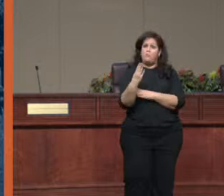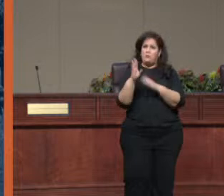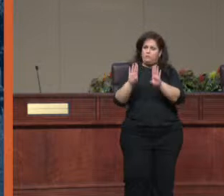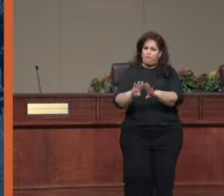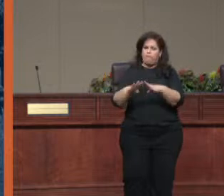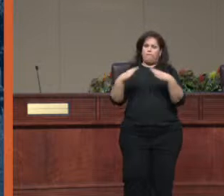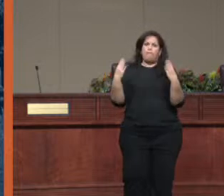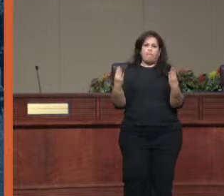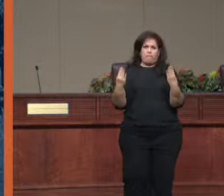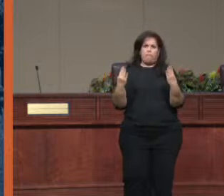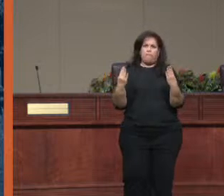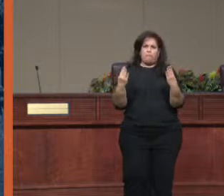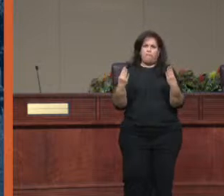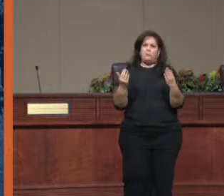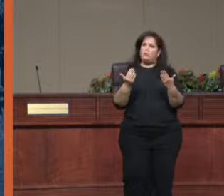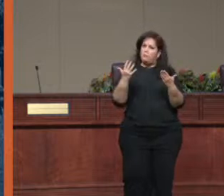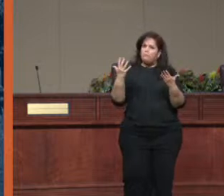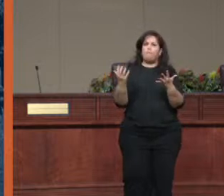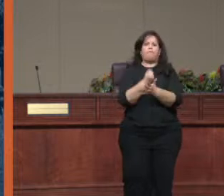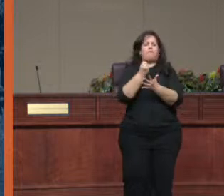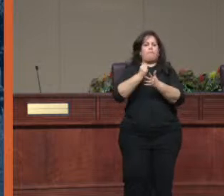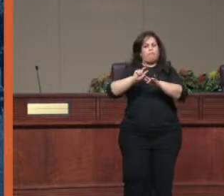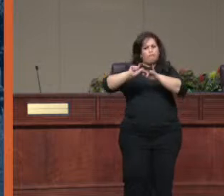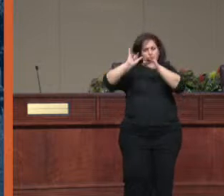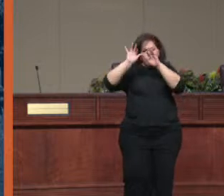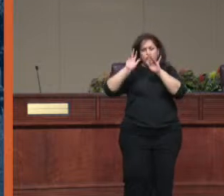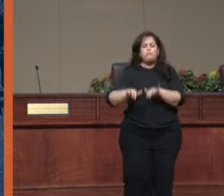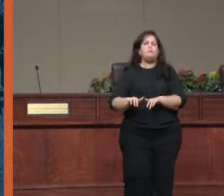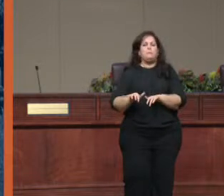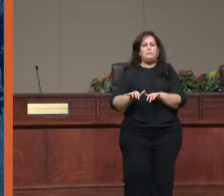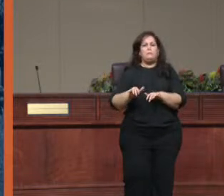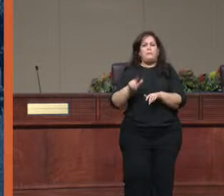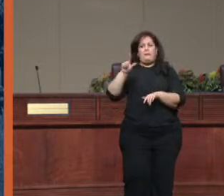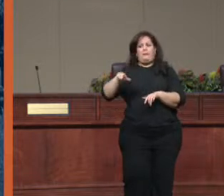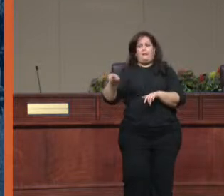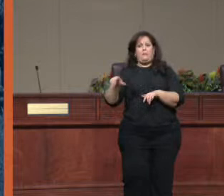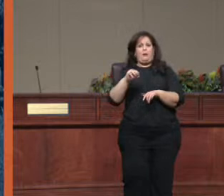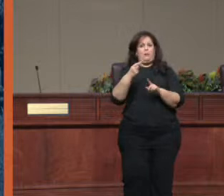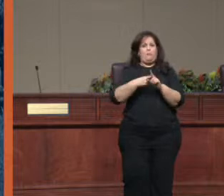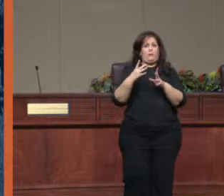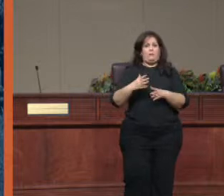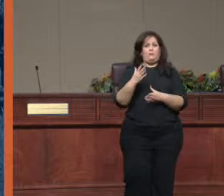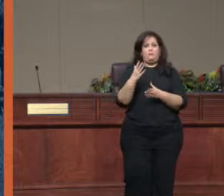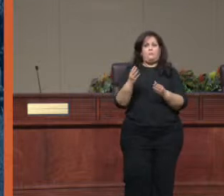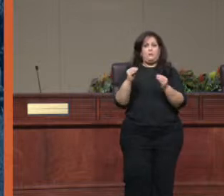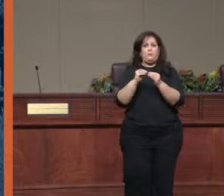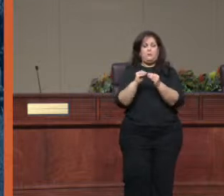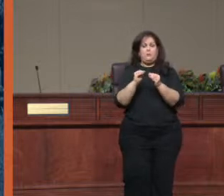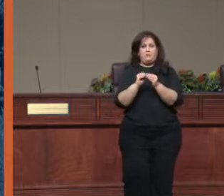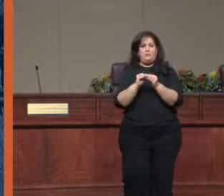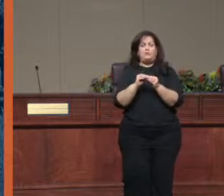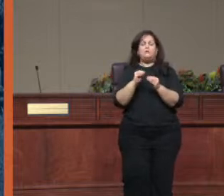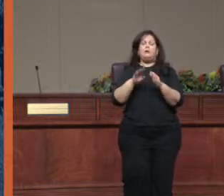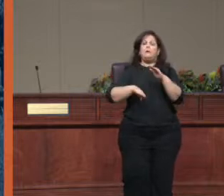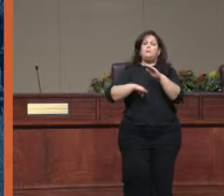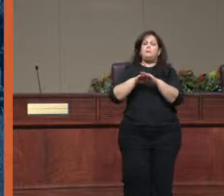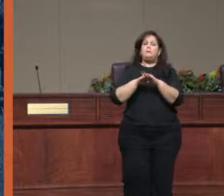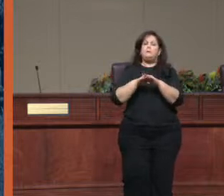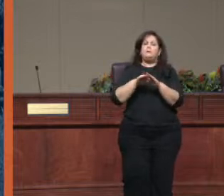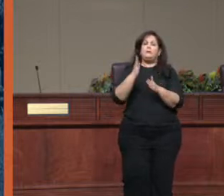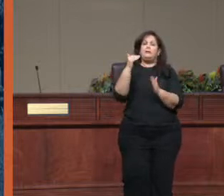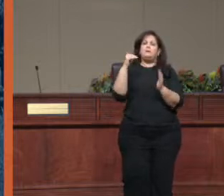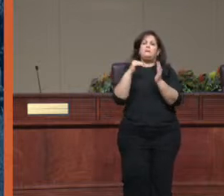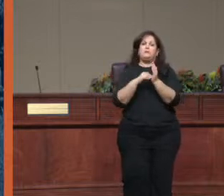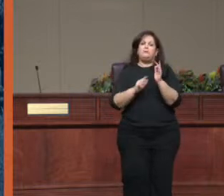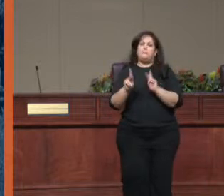will open our portal up to an additional 15,000 users. So that's